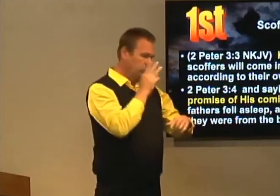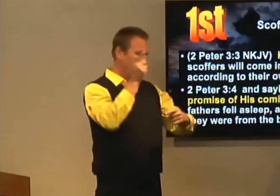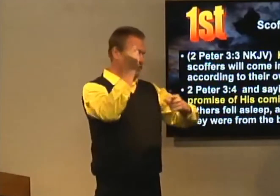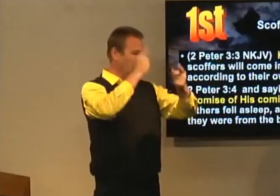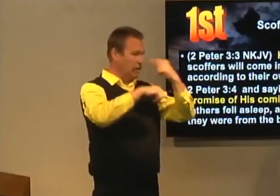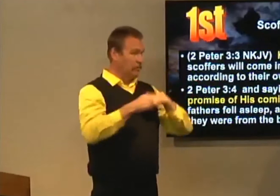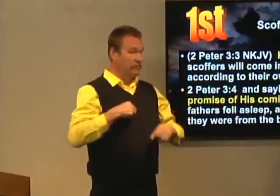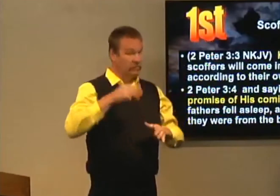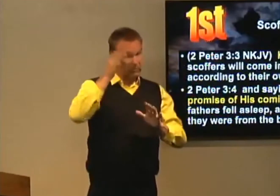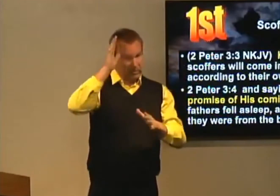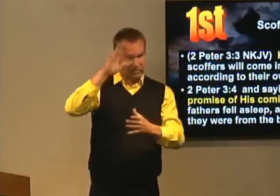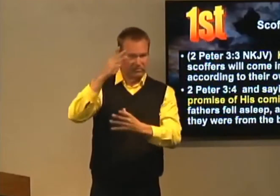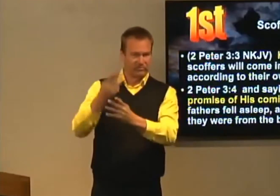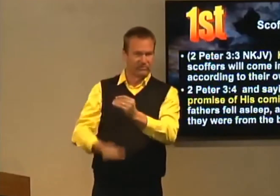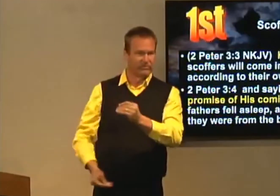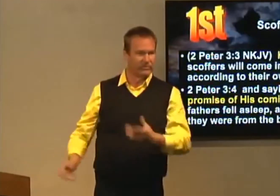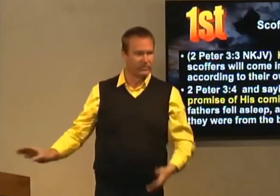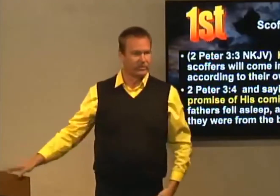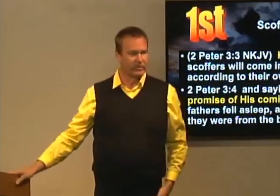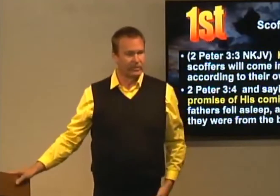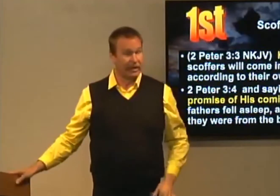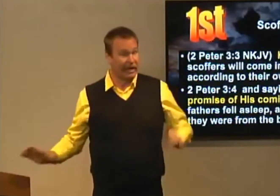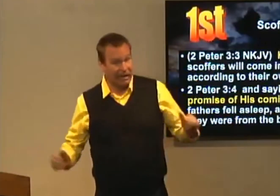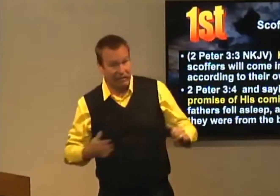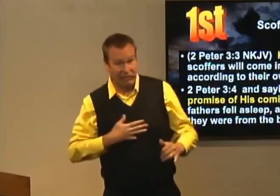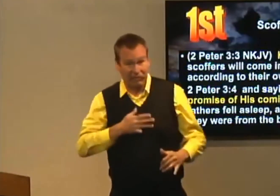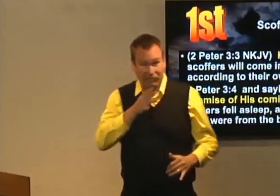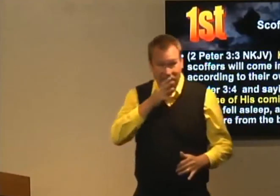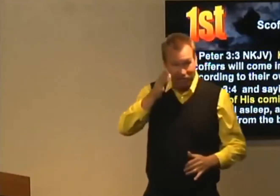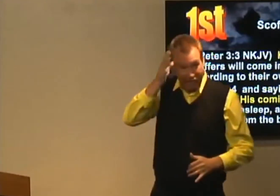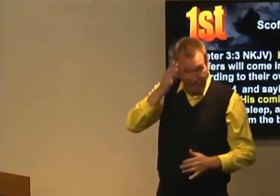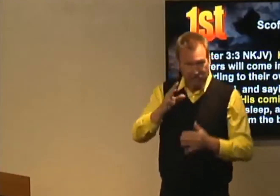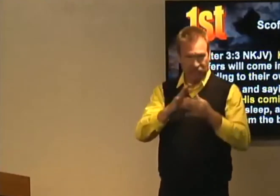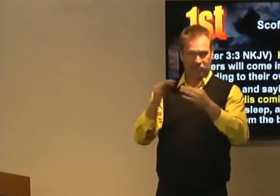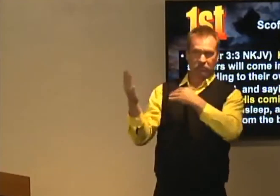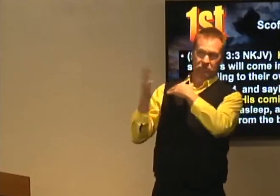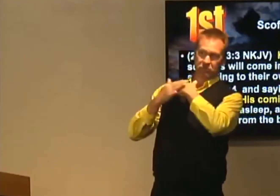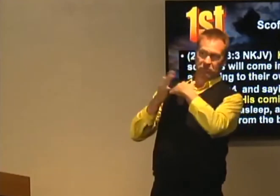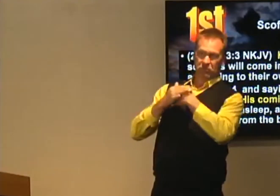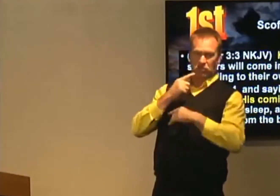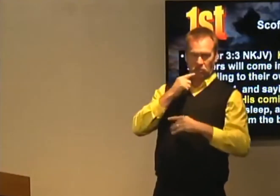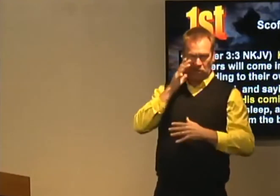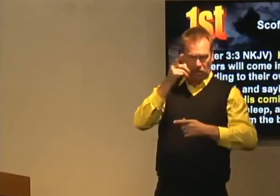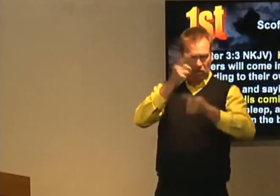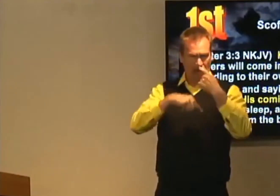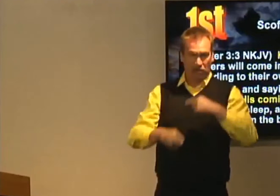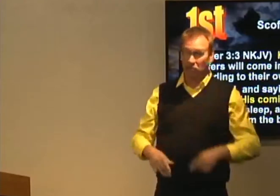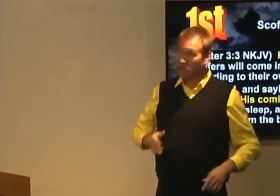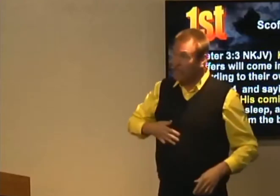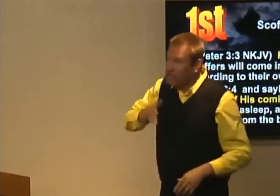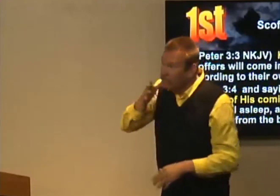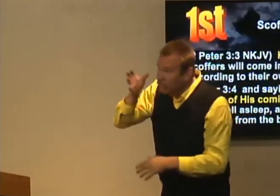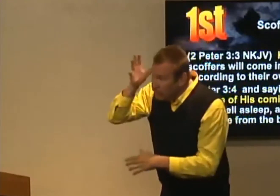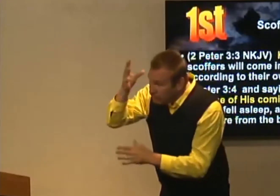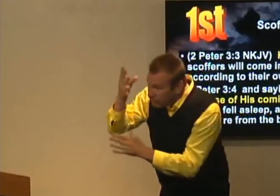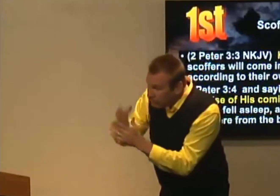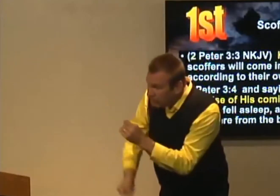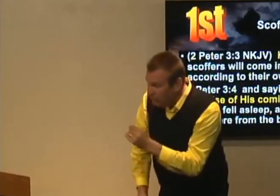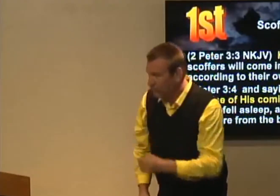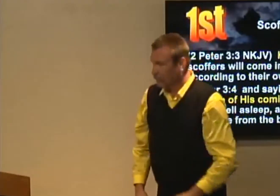and all these religious leaders, all of, they all have passed away. And so, for example, maybe a person says, my parents have told me, but